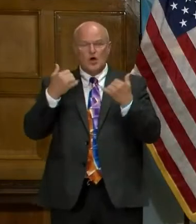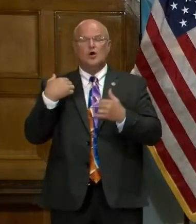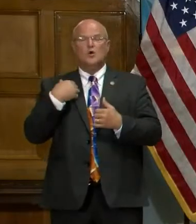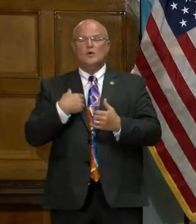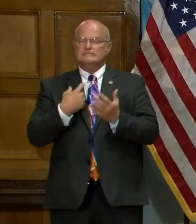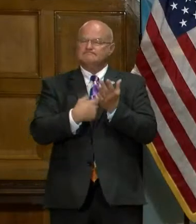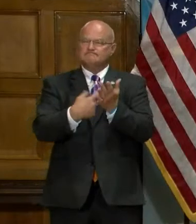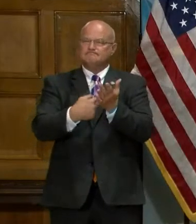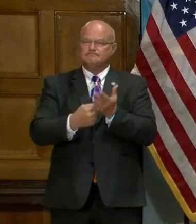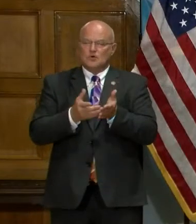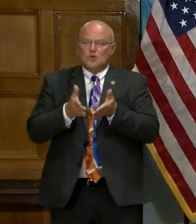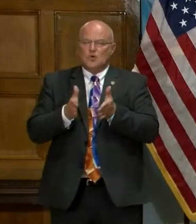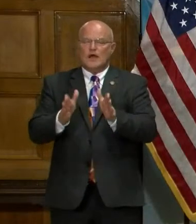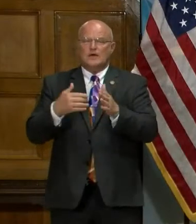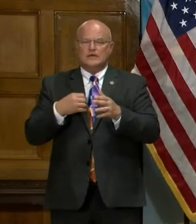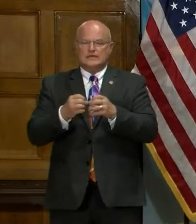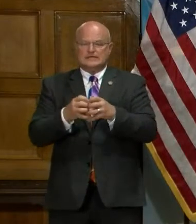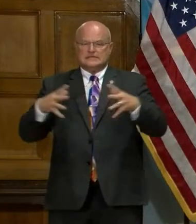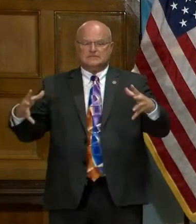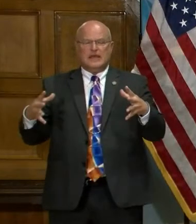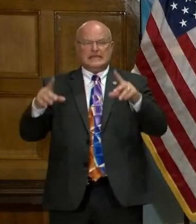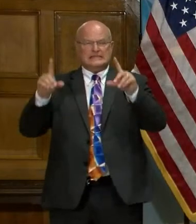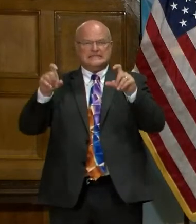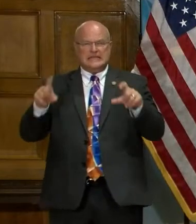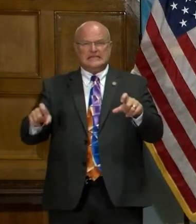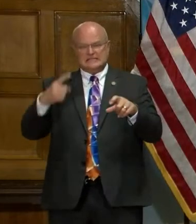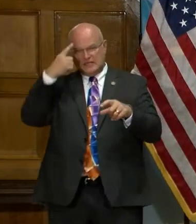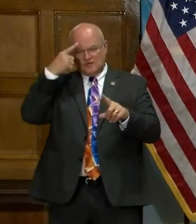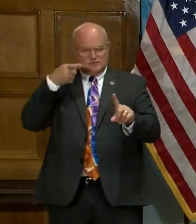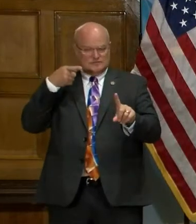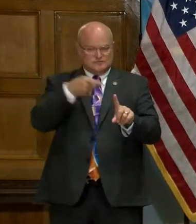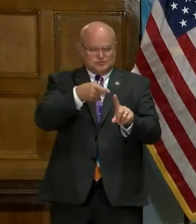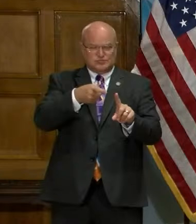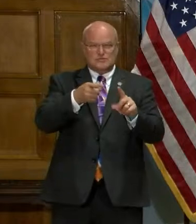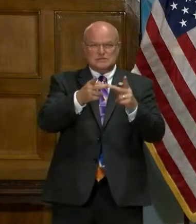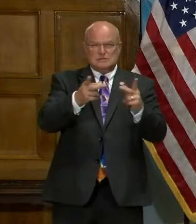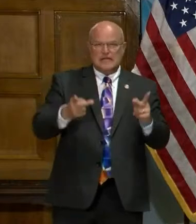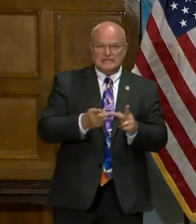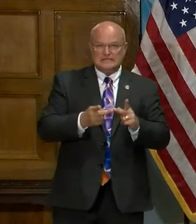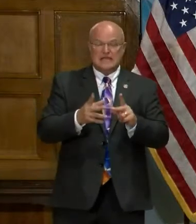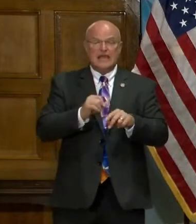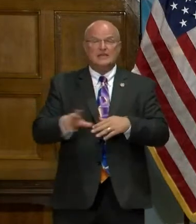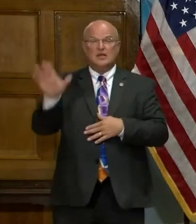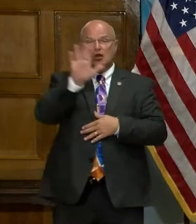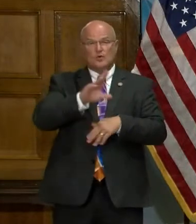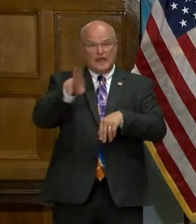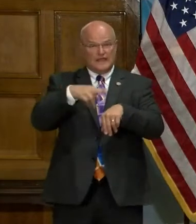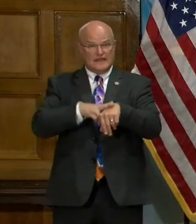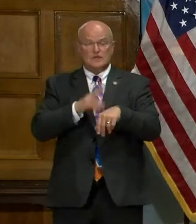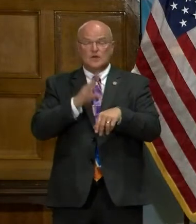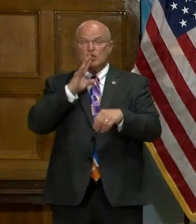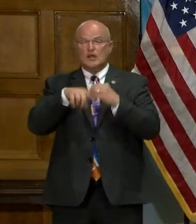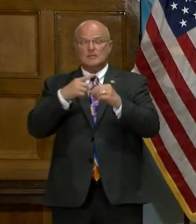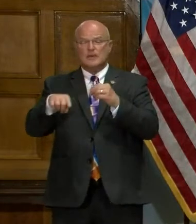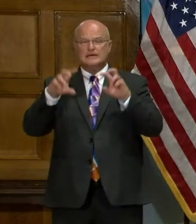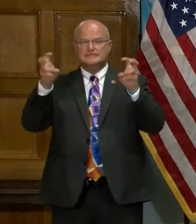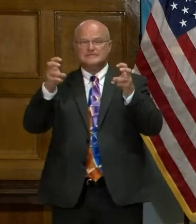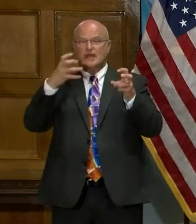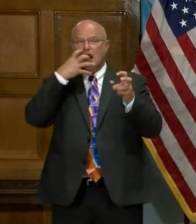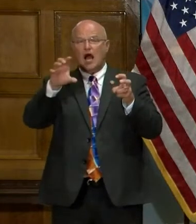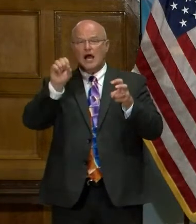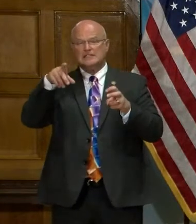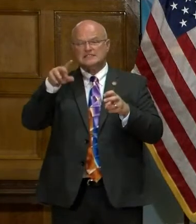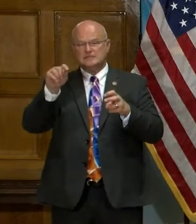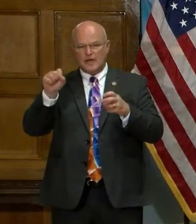that we can expand testing to hotspots, but across the nation. And we did talk about hotspots